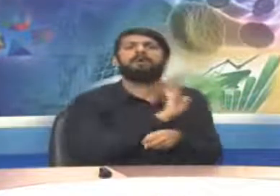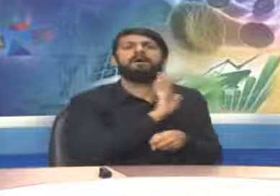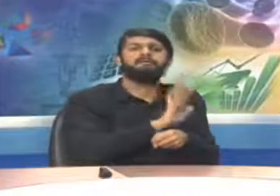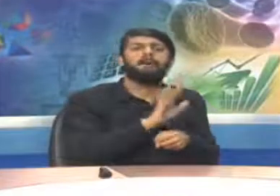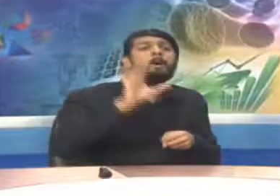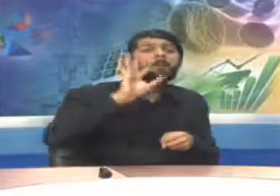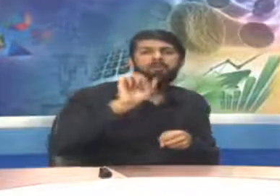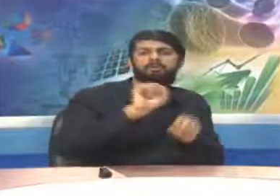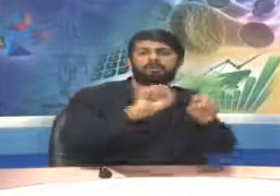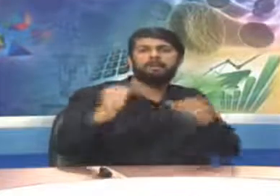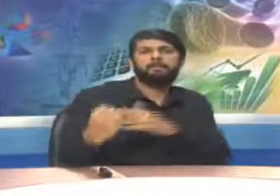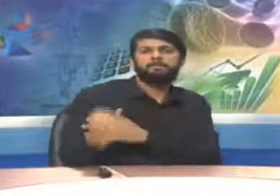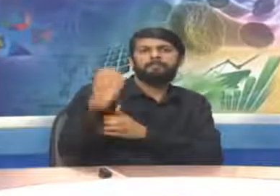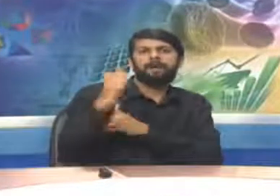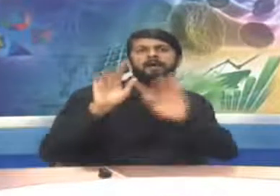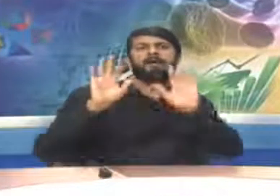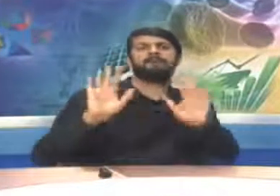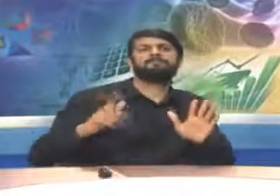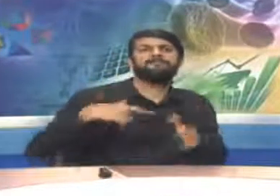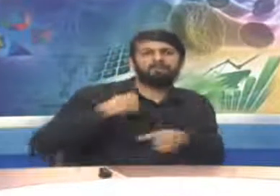a government that secures